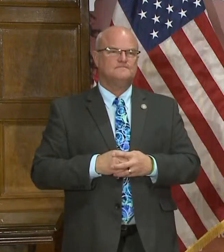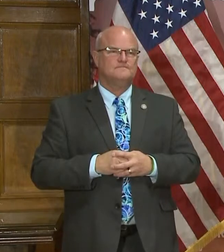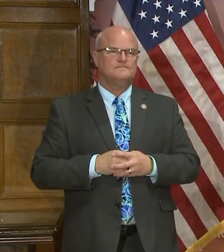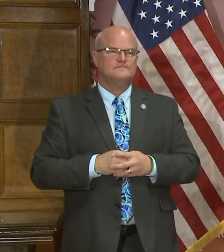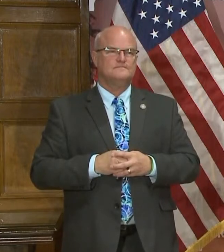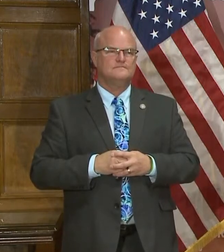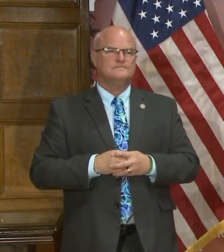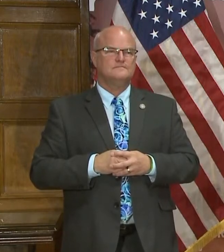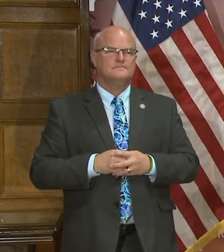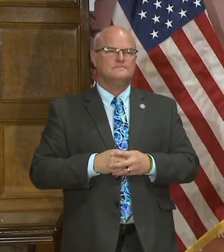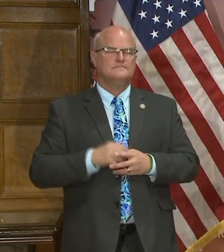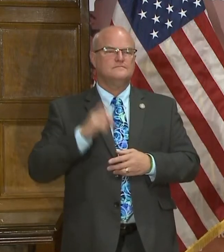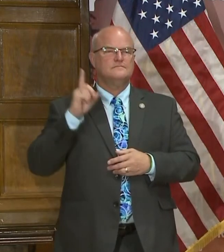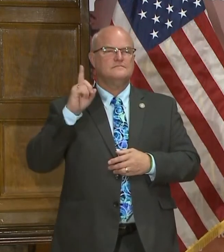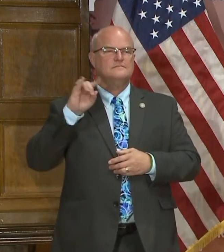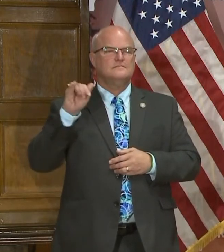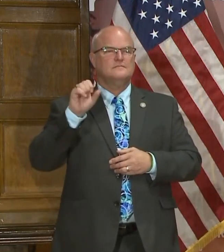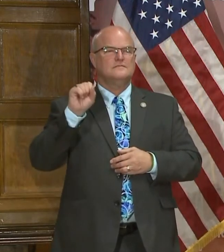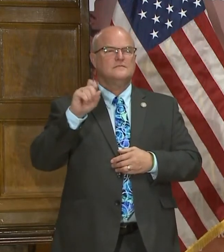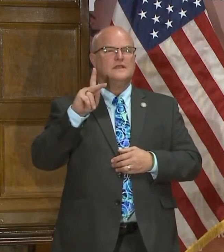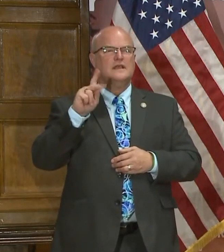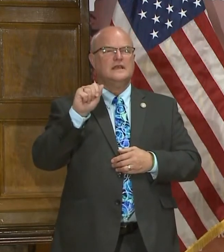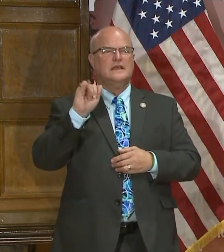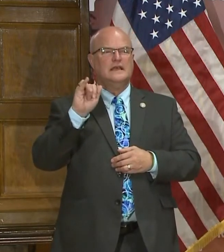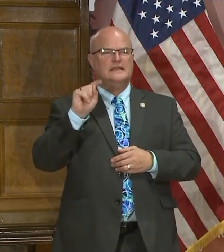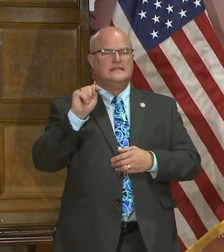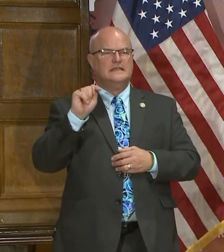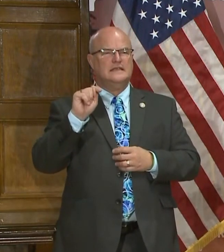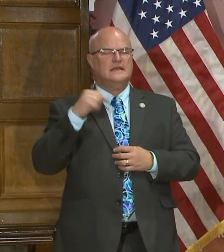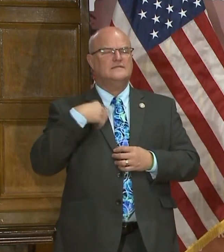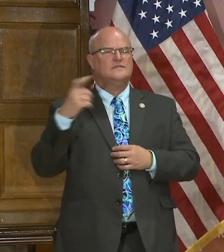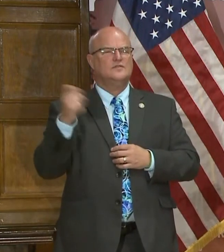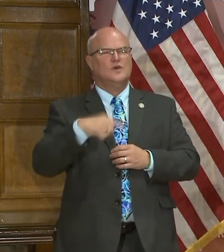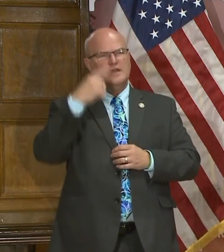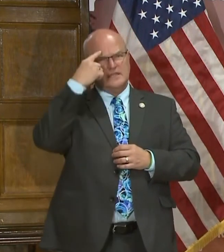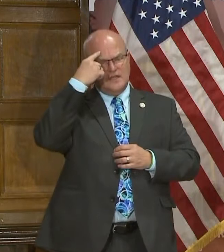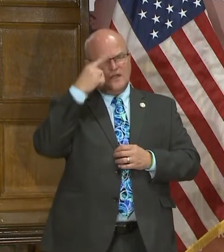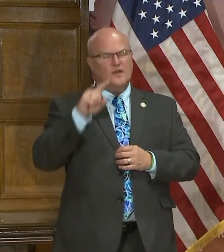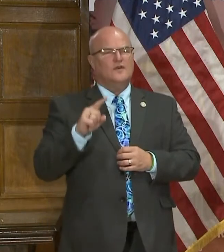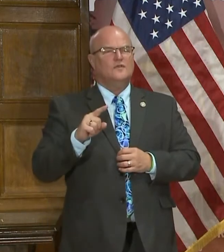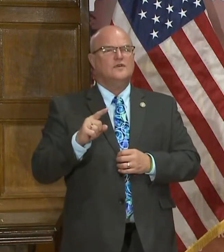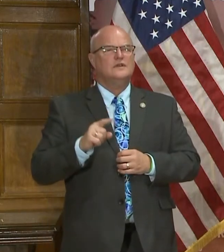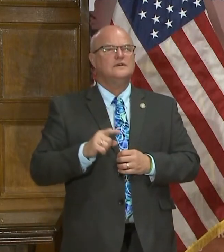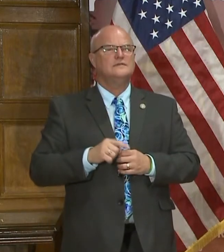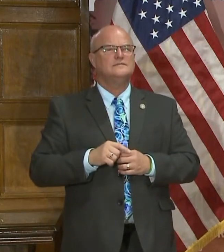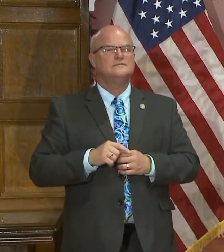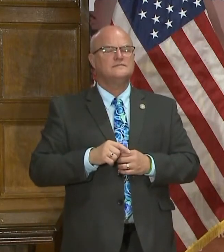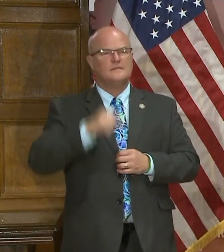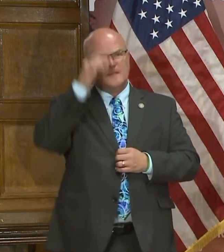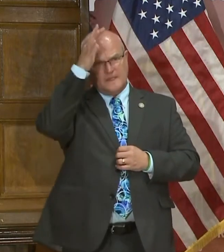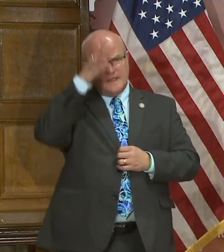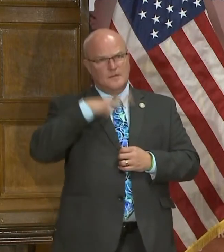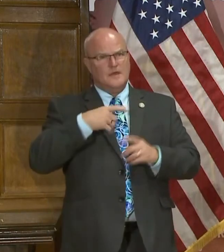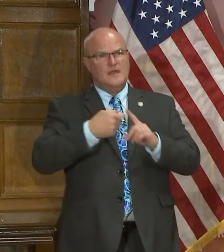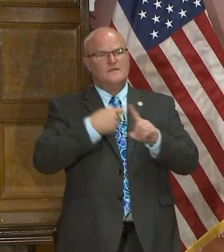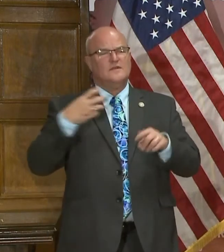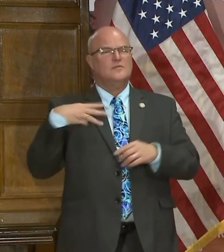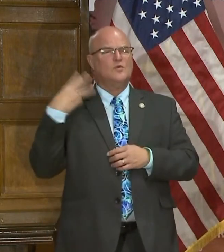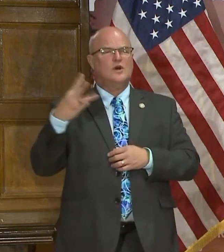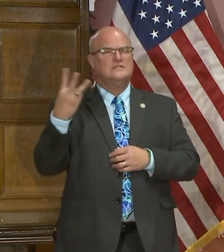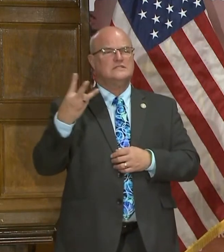Hi, Governor. This is Josh White at KEIT. I've got a question for you. The the gentleman from